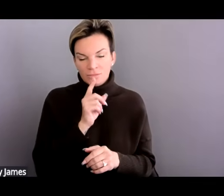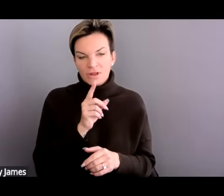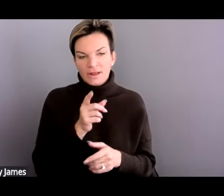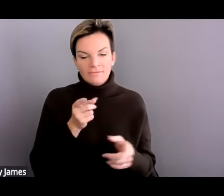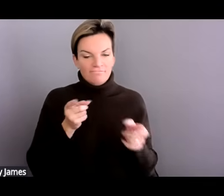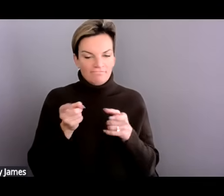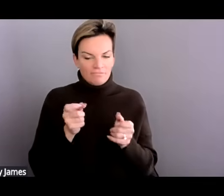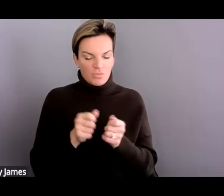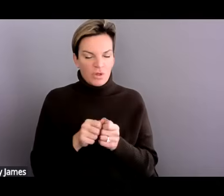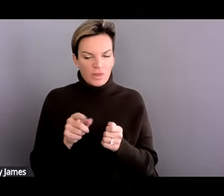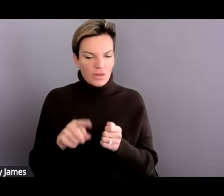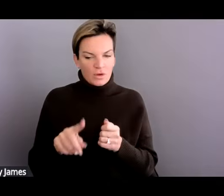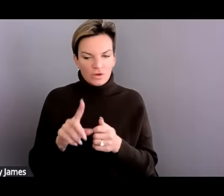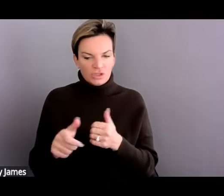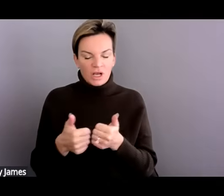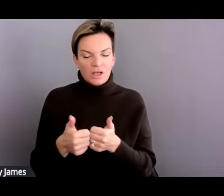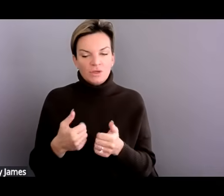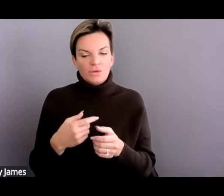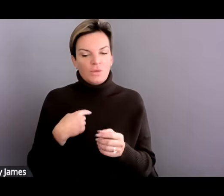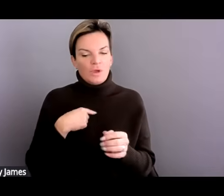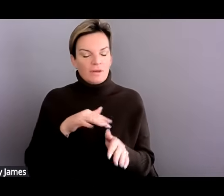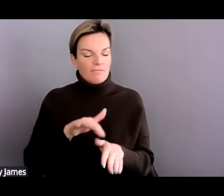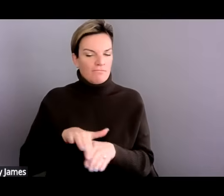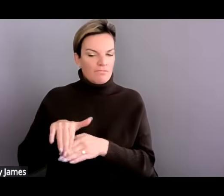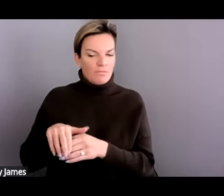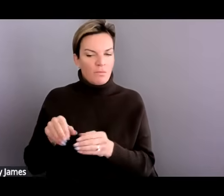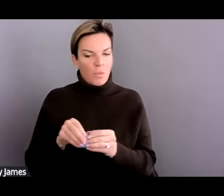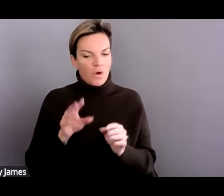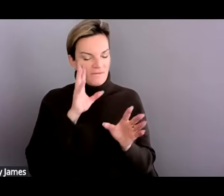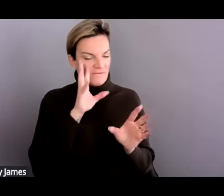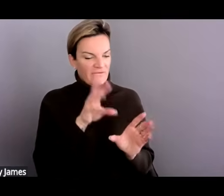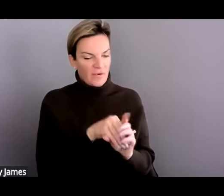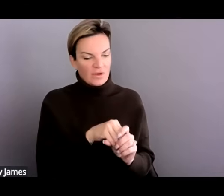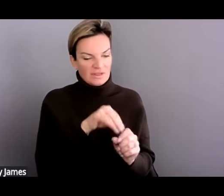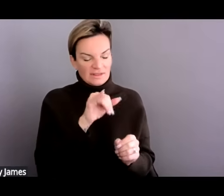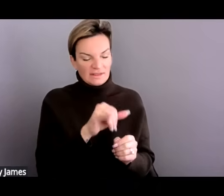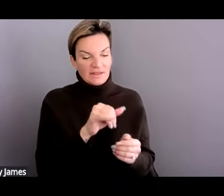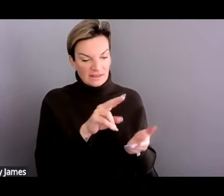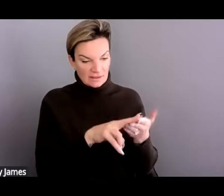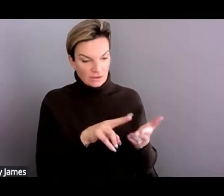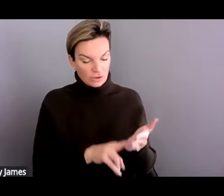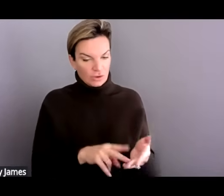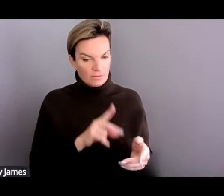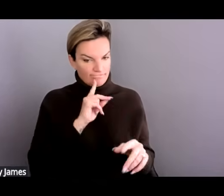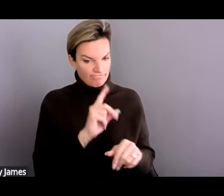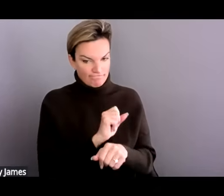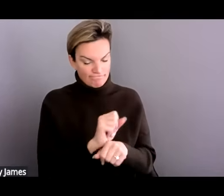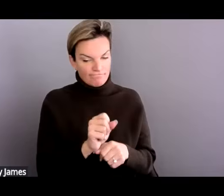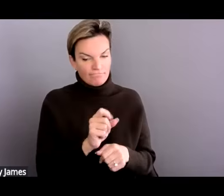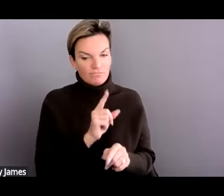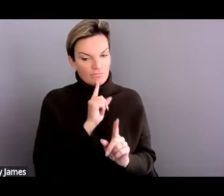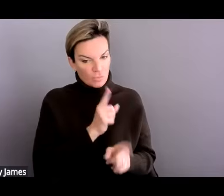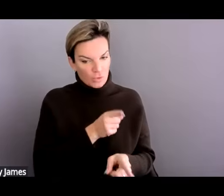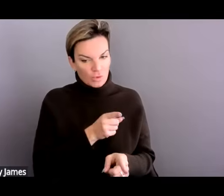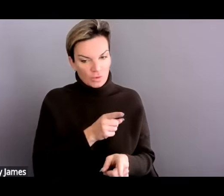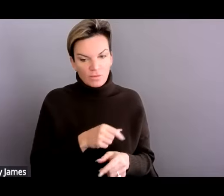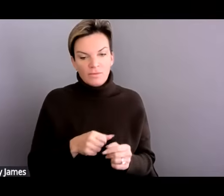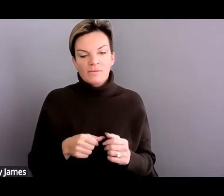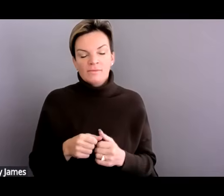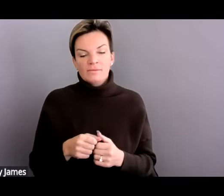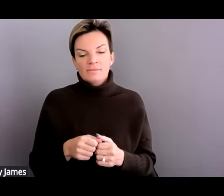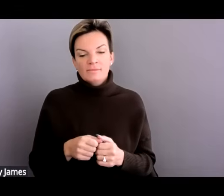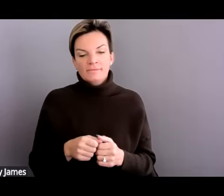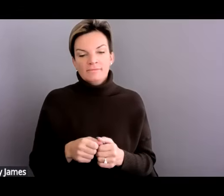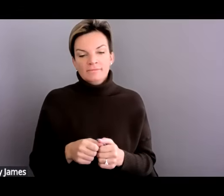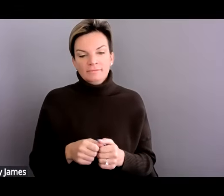on the validity of the signatures of the petition signers. Ultimately,